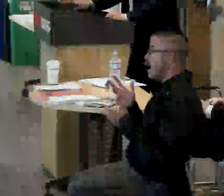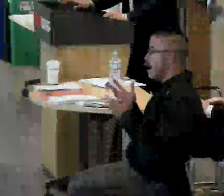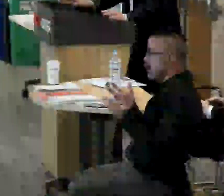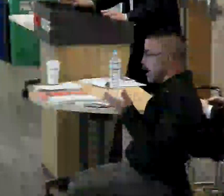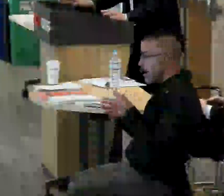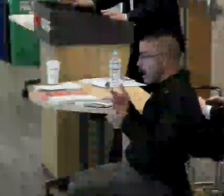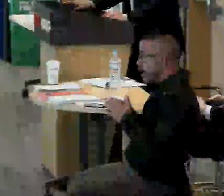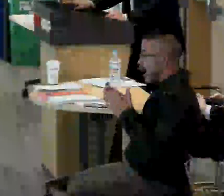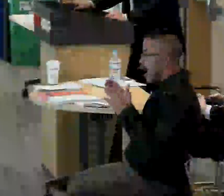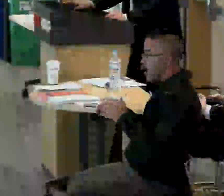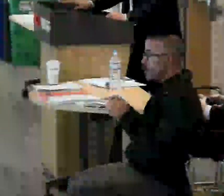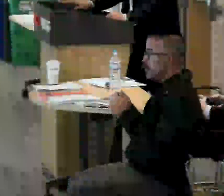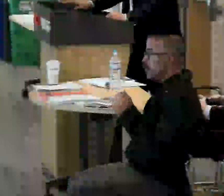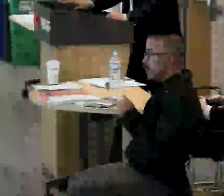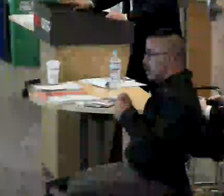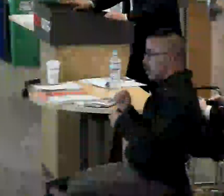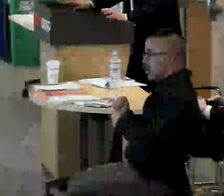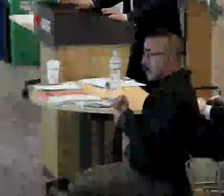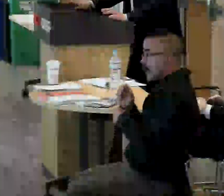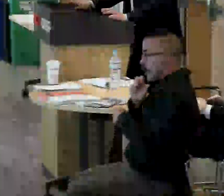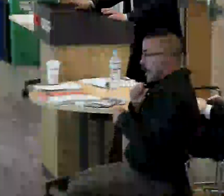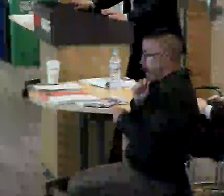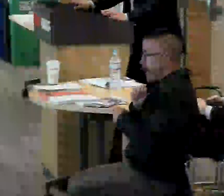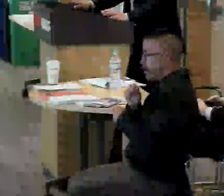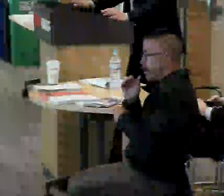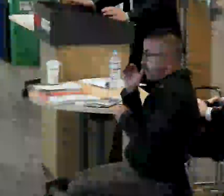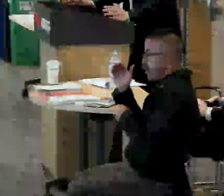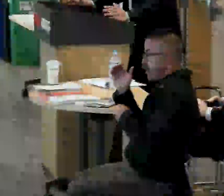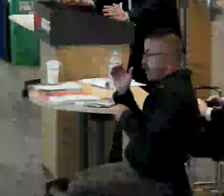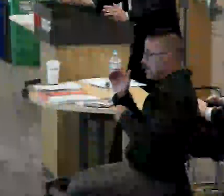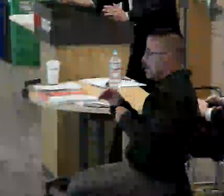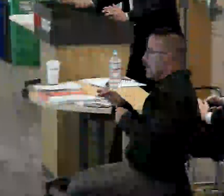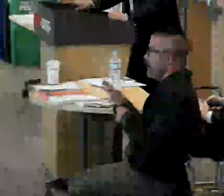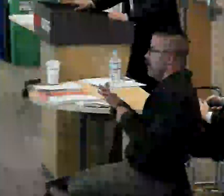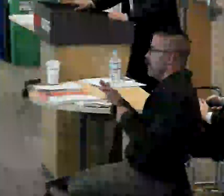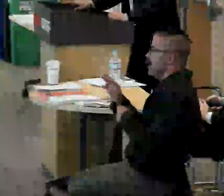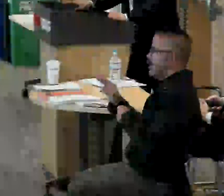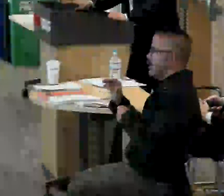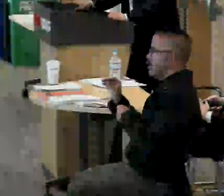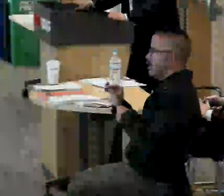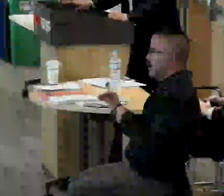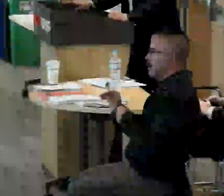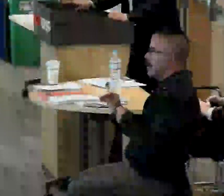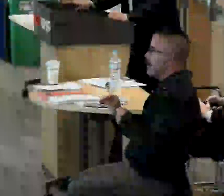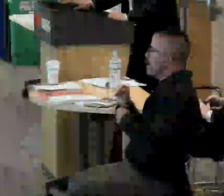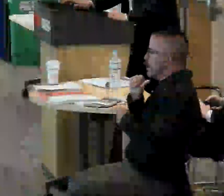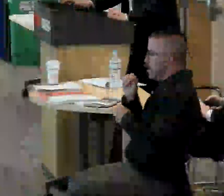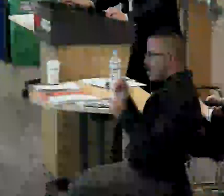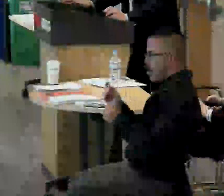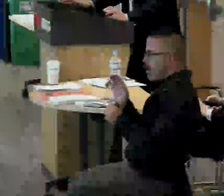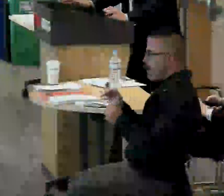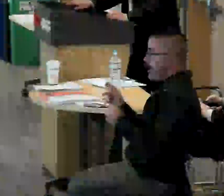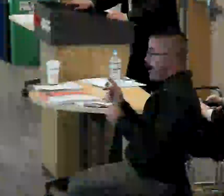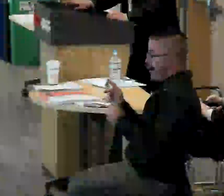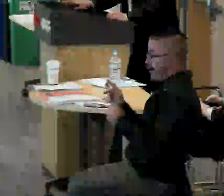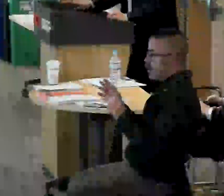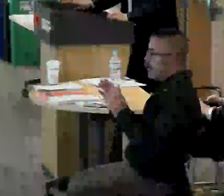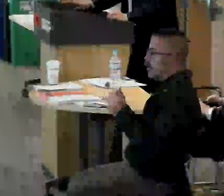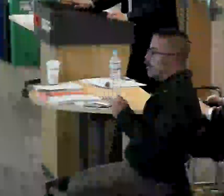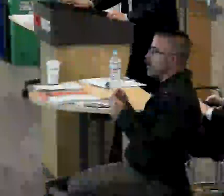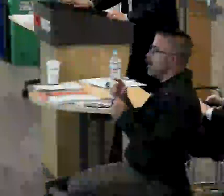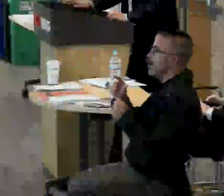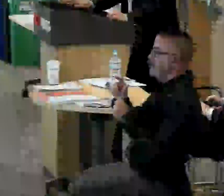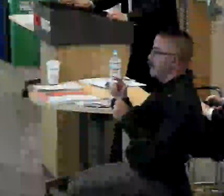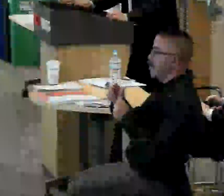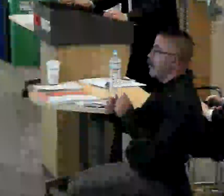disability. 46% were unbanked or underbanked, compared to 27% of all households. Among households headed